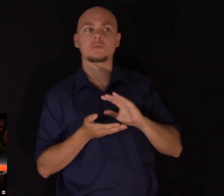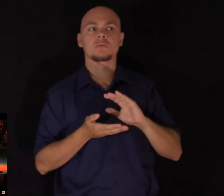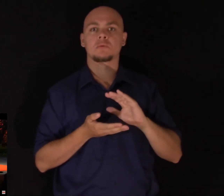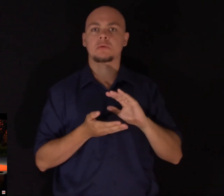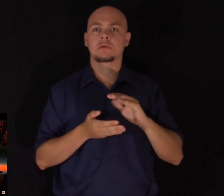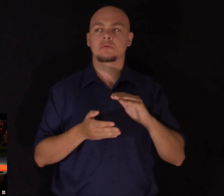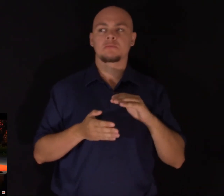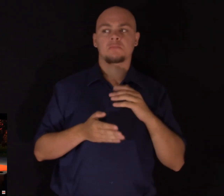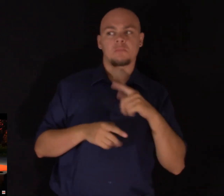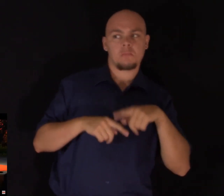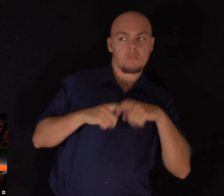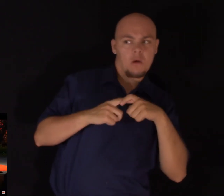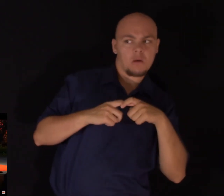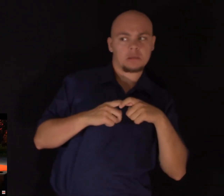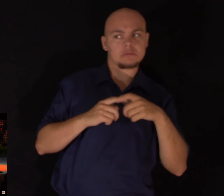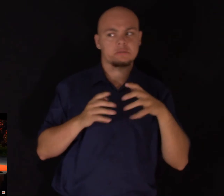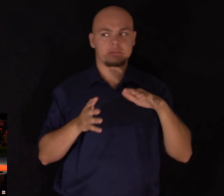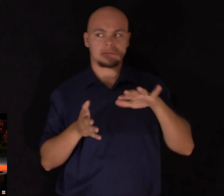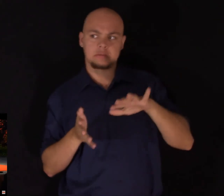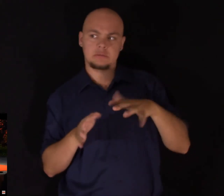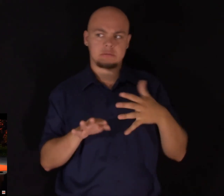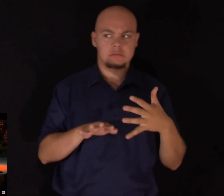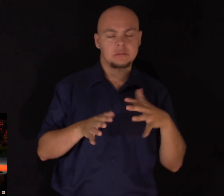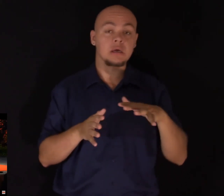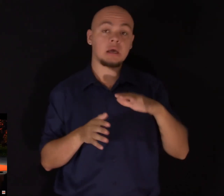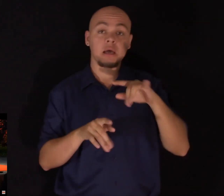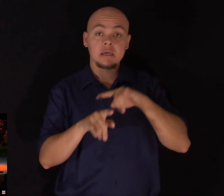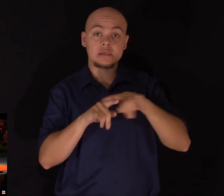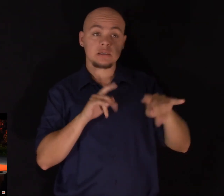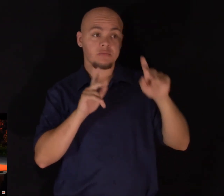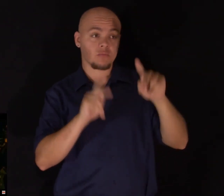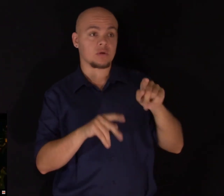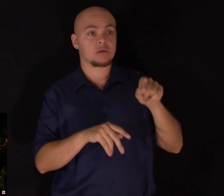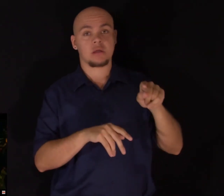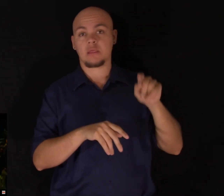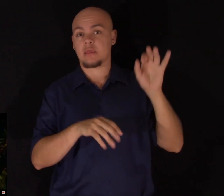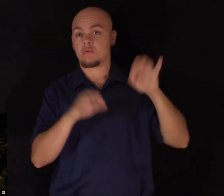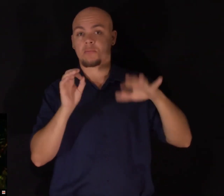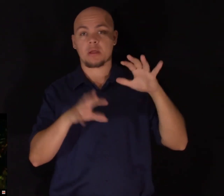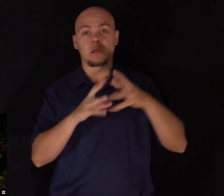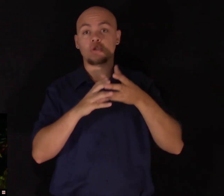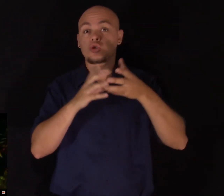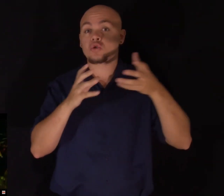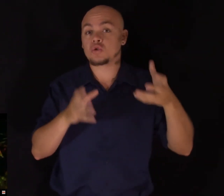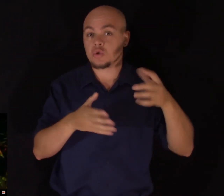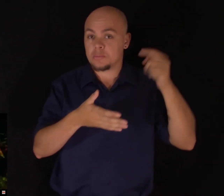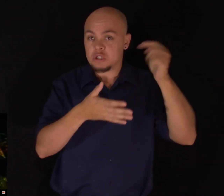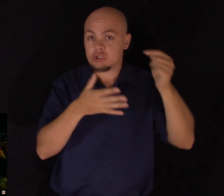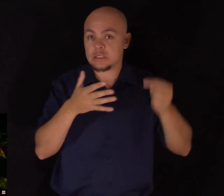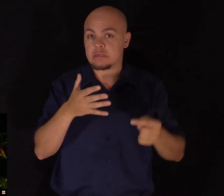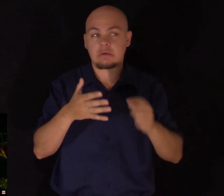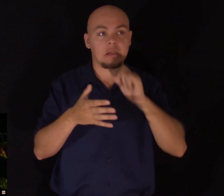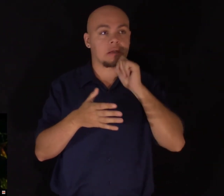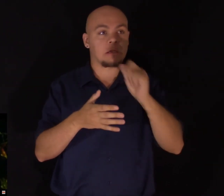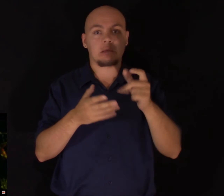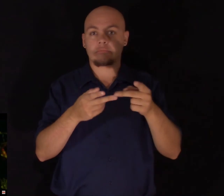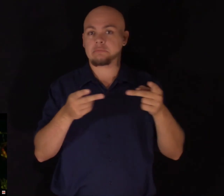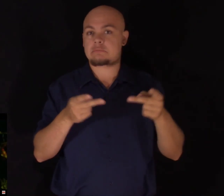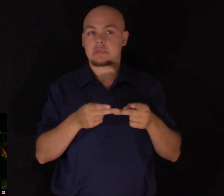herky-jerky. Ask a deceptive person to tell their story, they're going to pepper it with way too much detail in all kinds of irrelevant